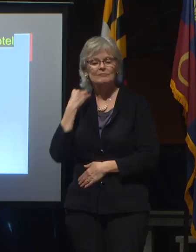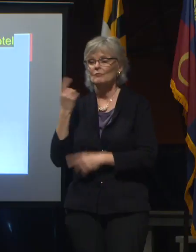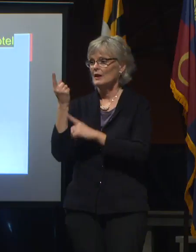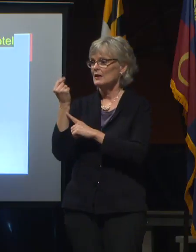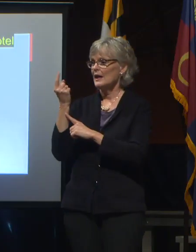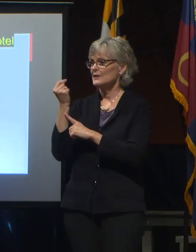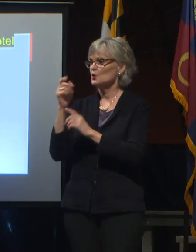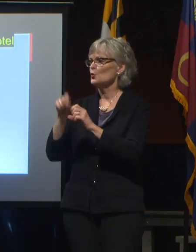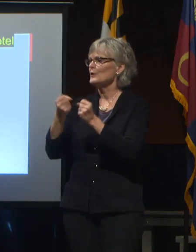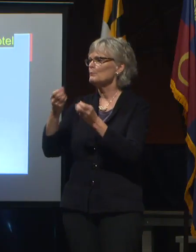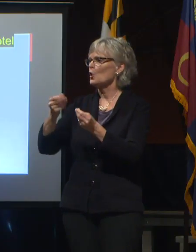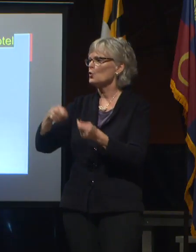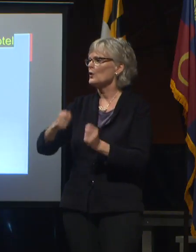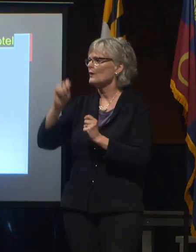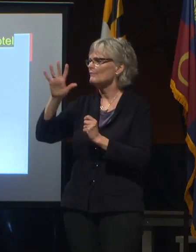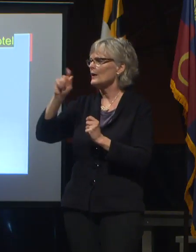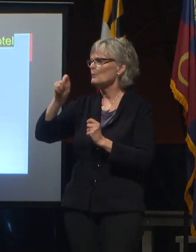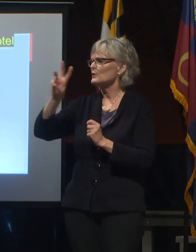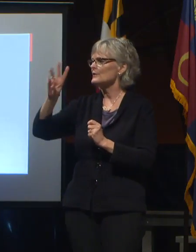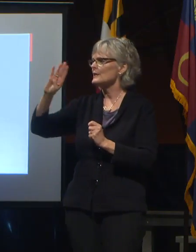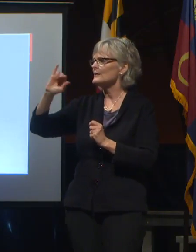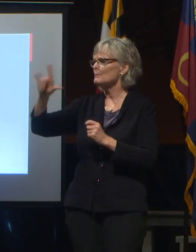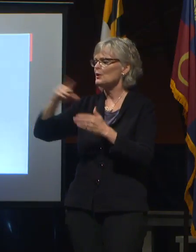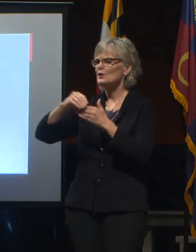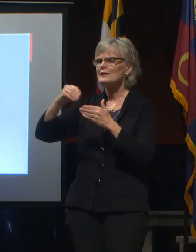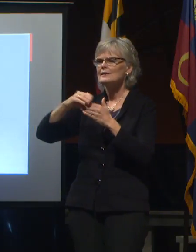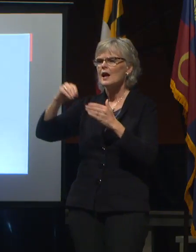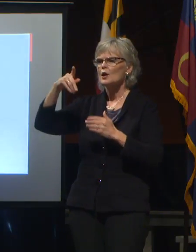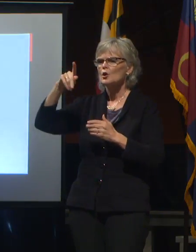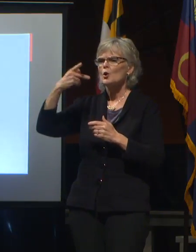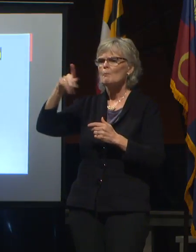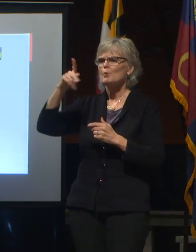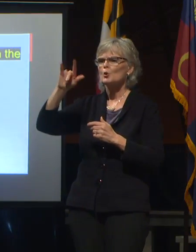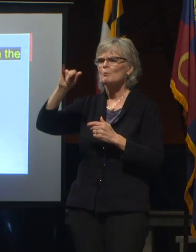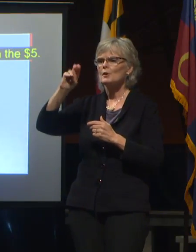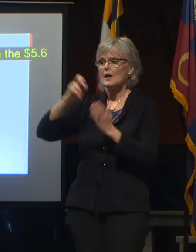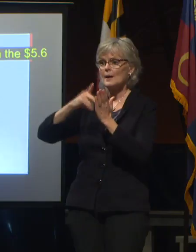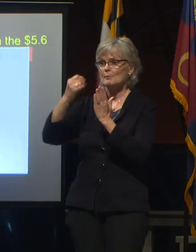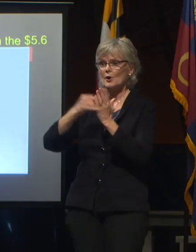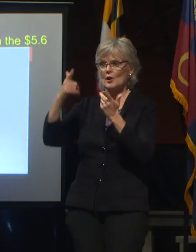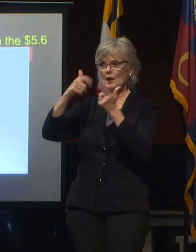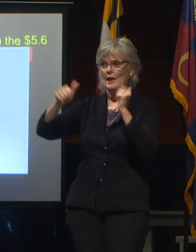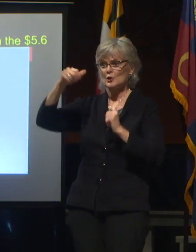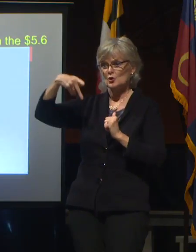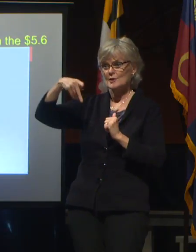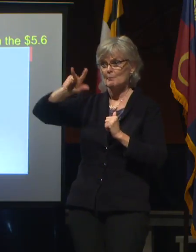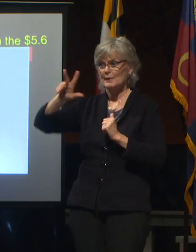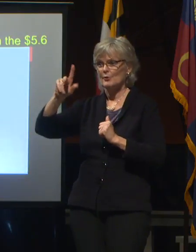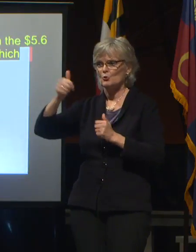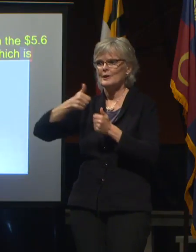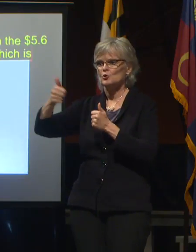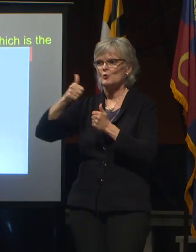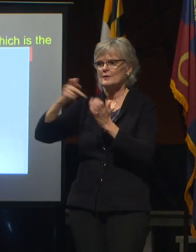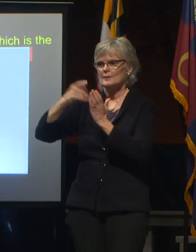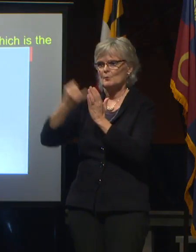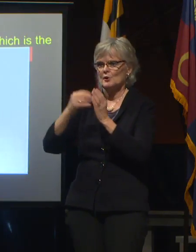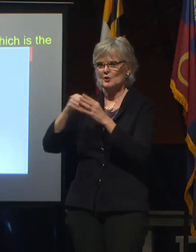Last year, we broke ground on the $5.6 billion Purple Line project, which is the largest P3 transit project in